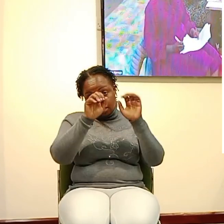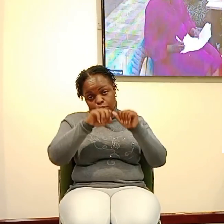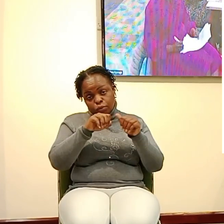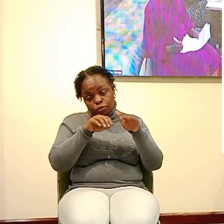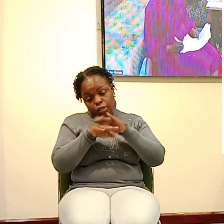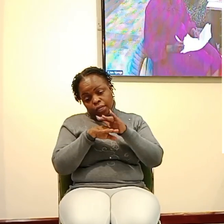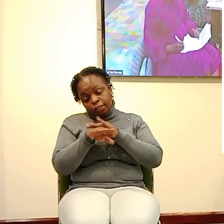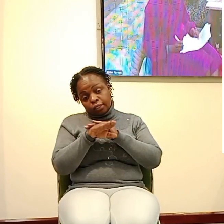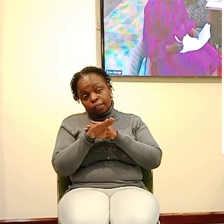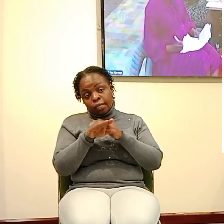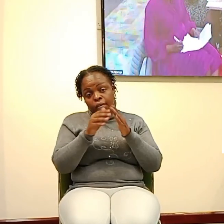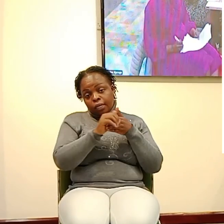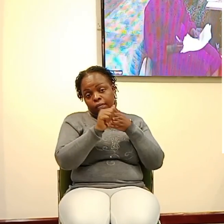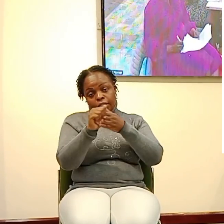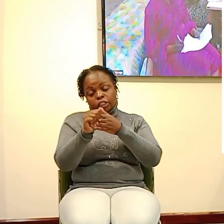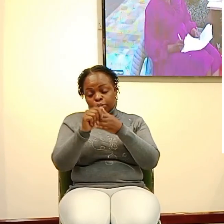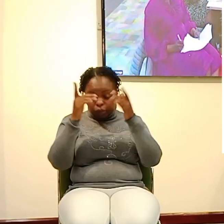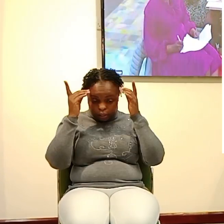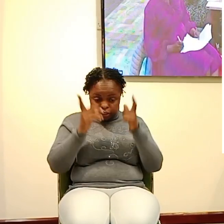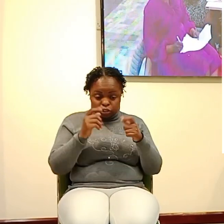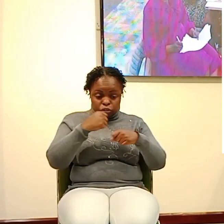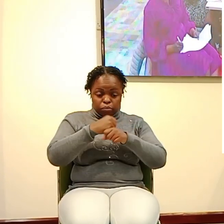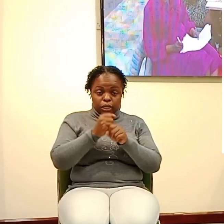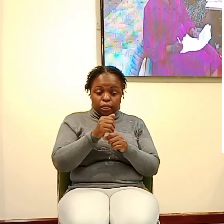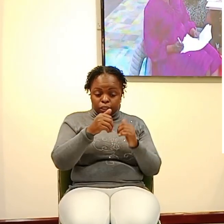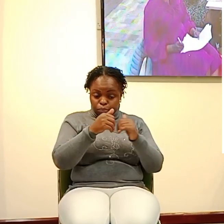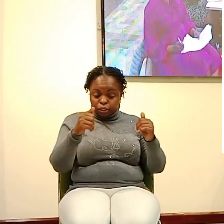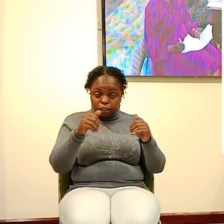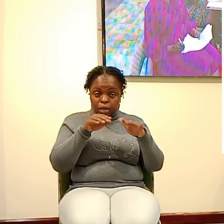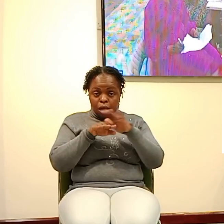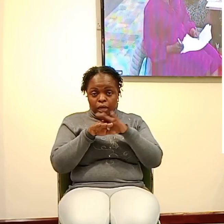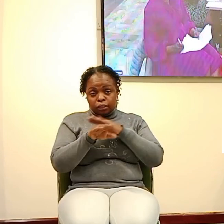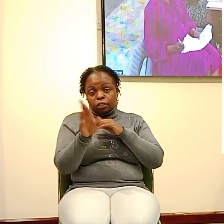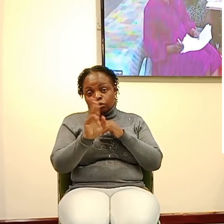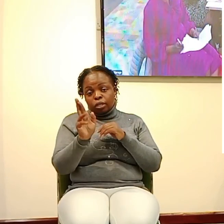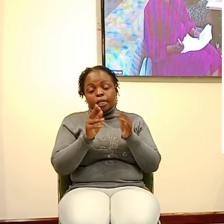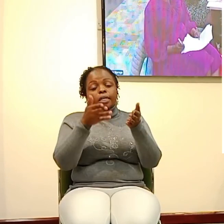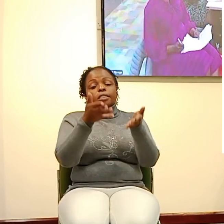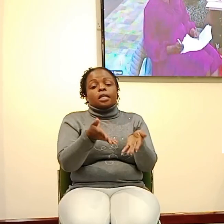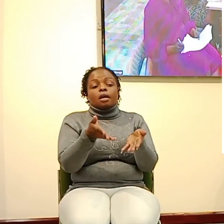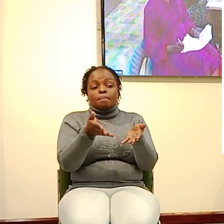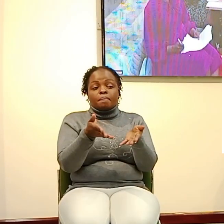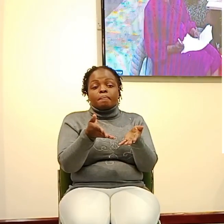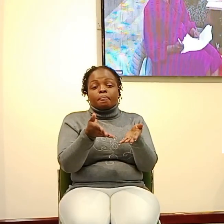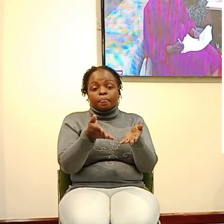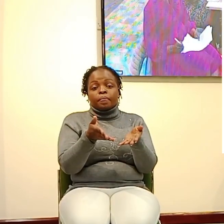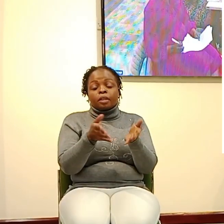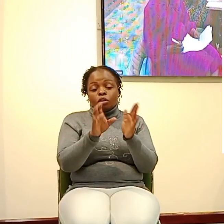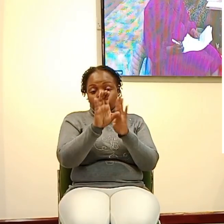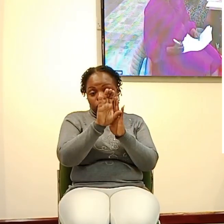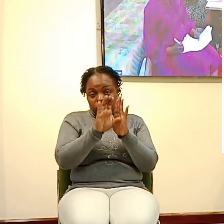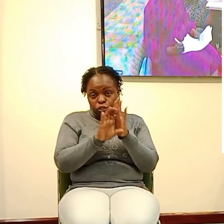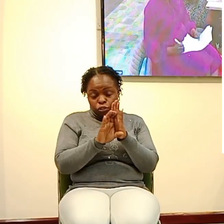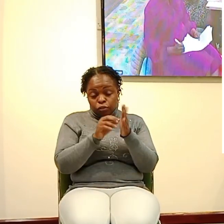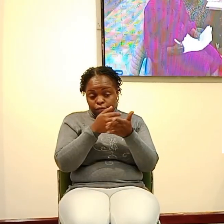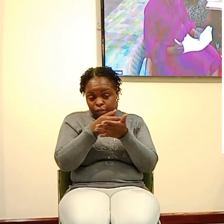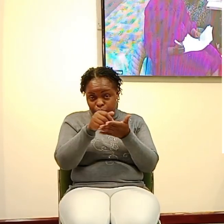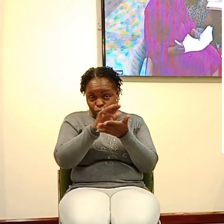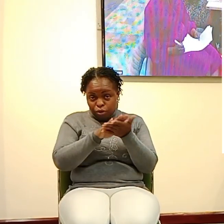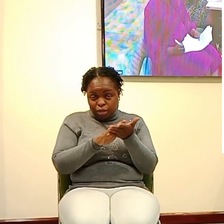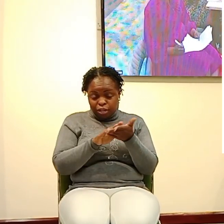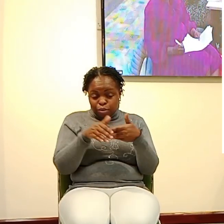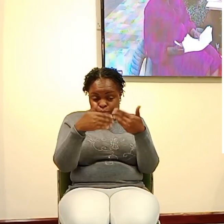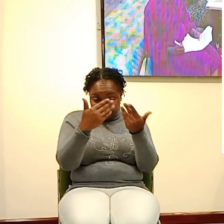and decision-making spaces. And access has already been provided, right? The constitutional framework